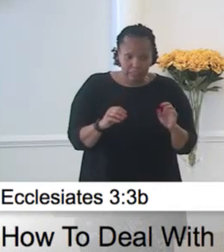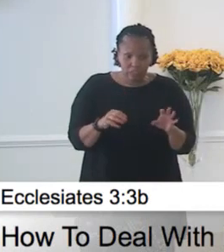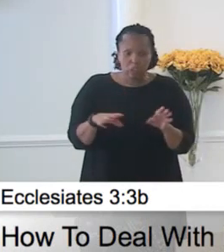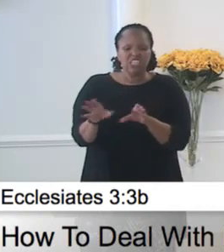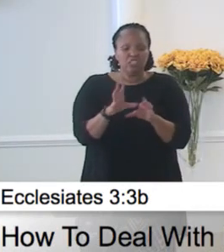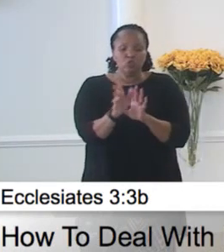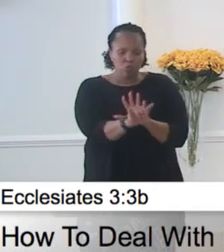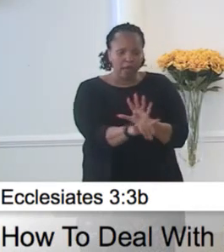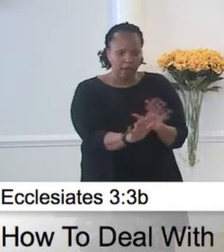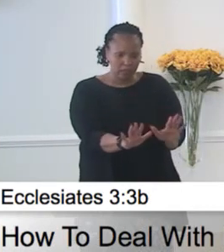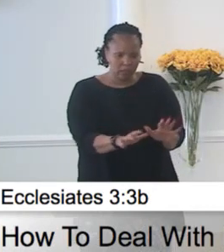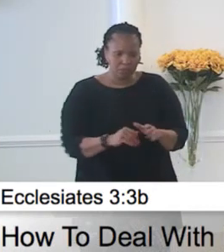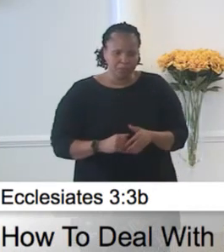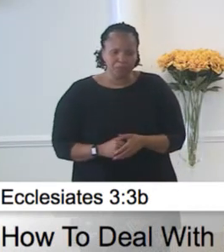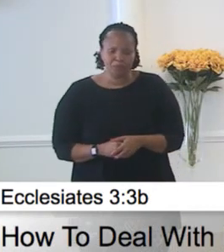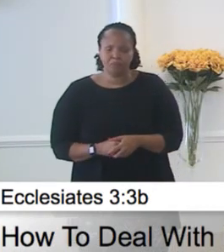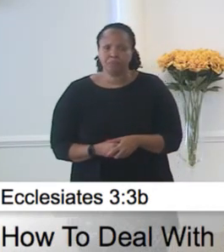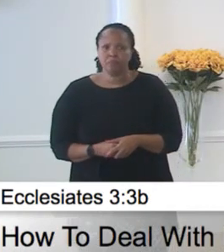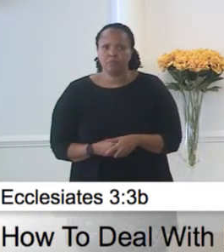and do.